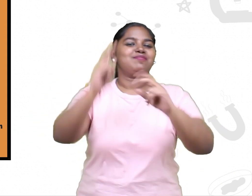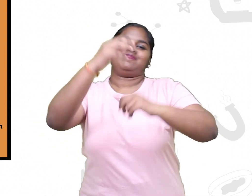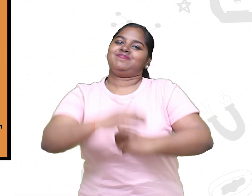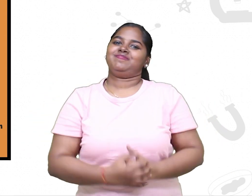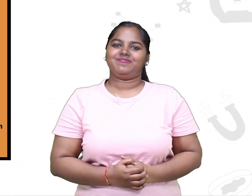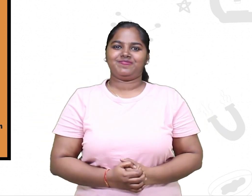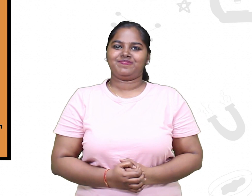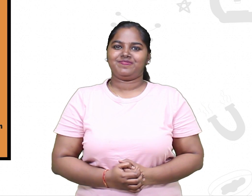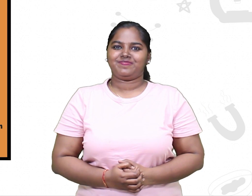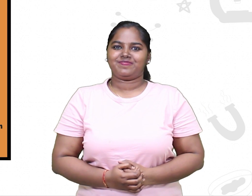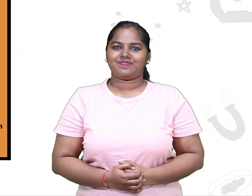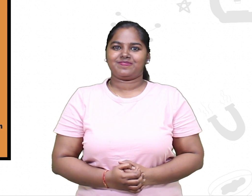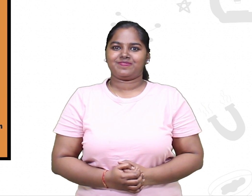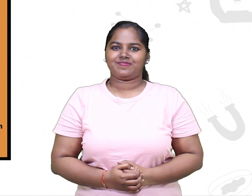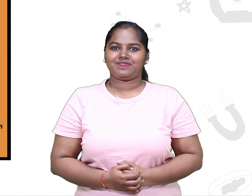Thank you.